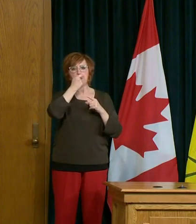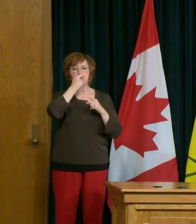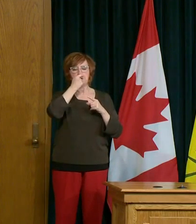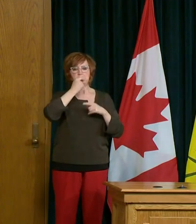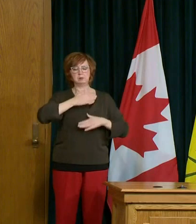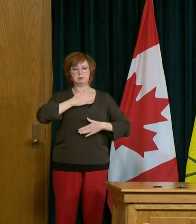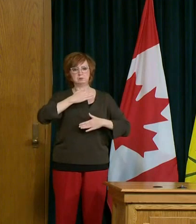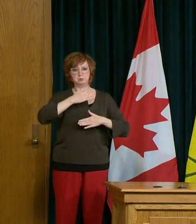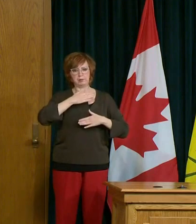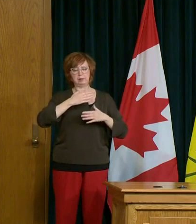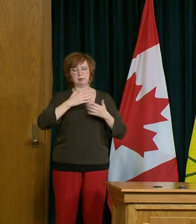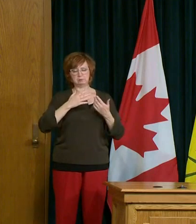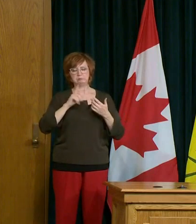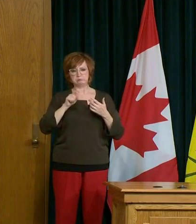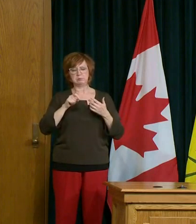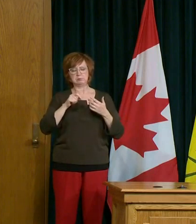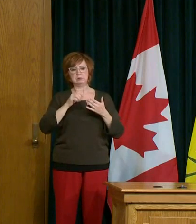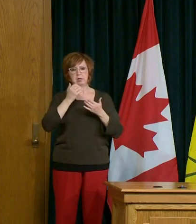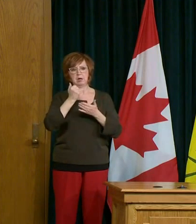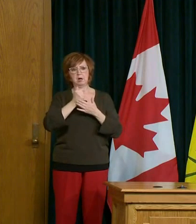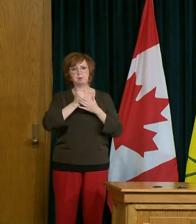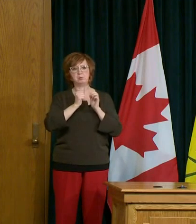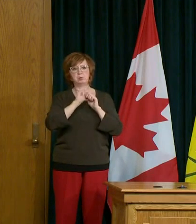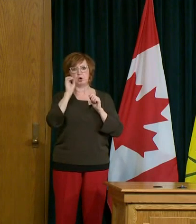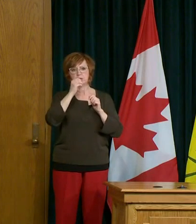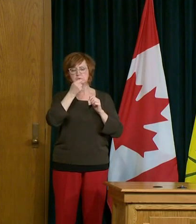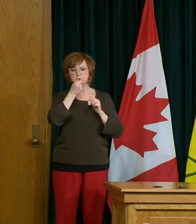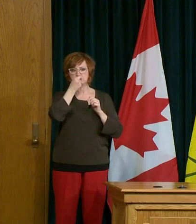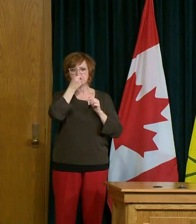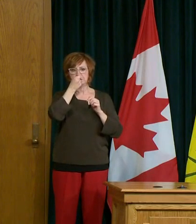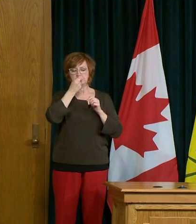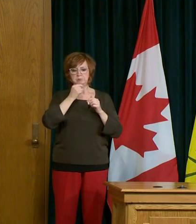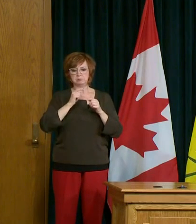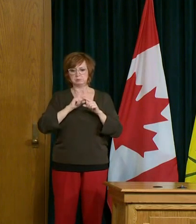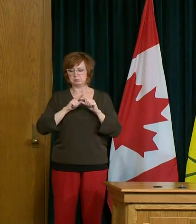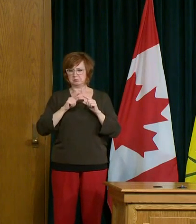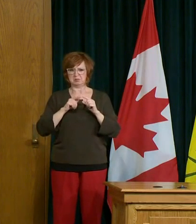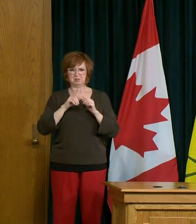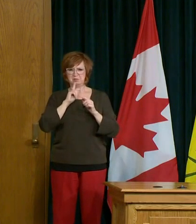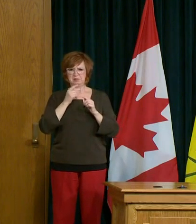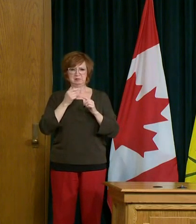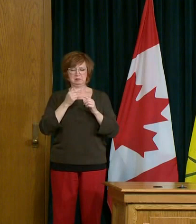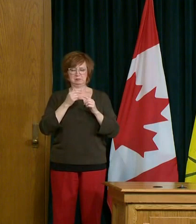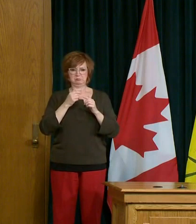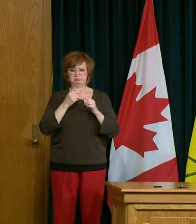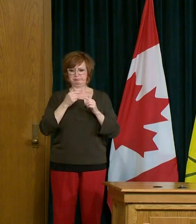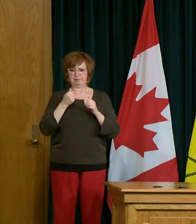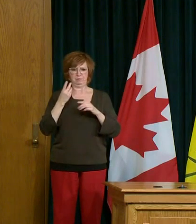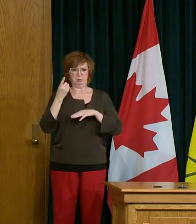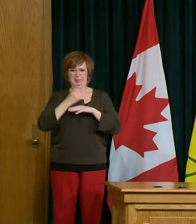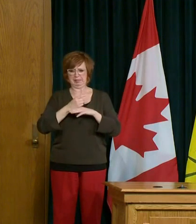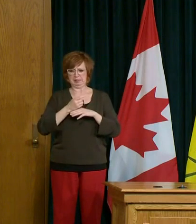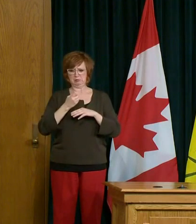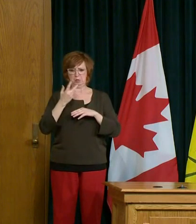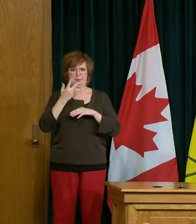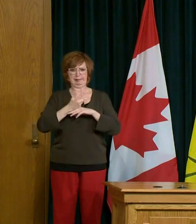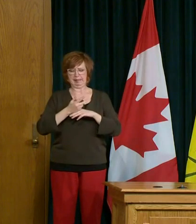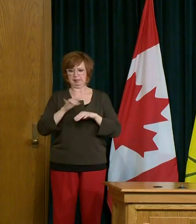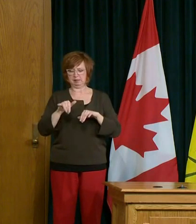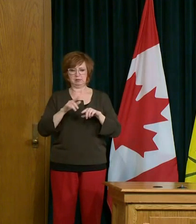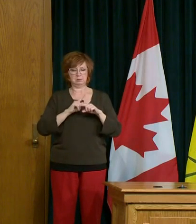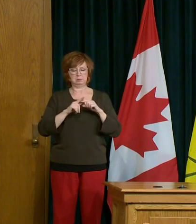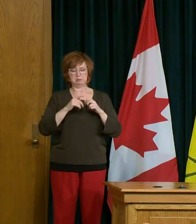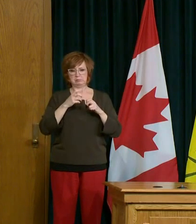few additional days in ICU, then back to acute care, and then home again. So it's a difficult indicator to track for all those